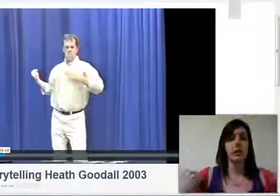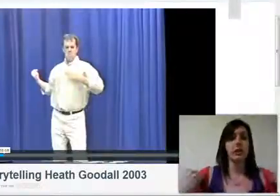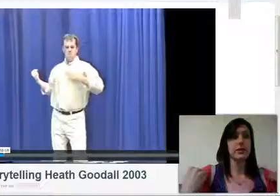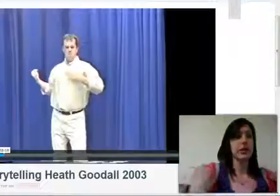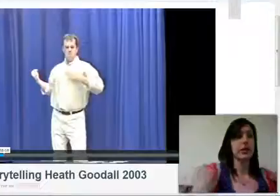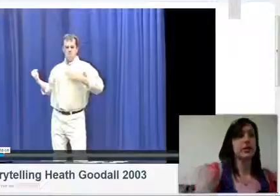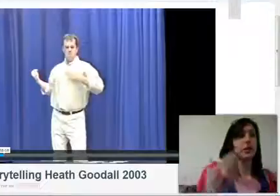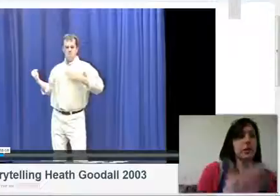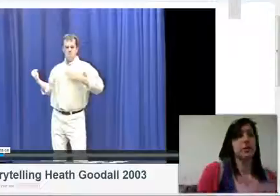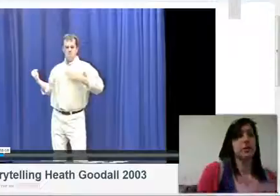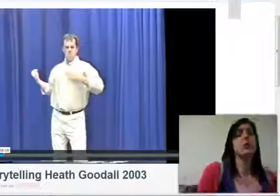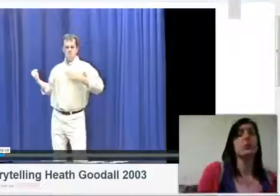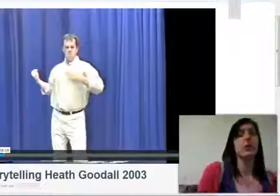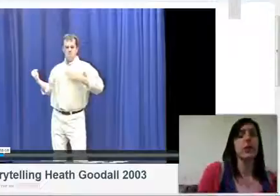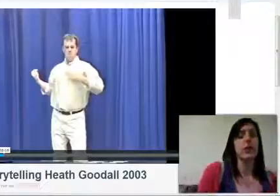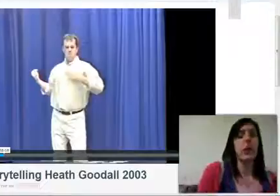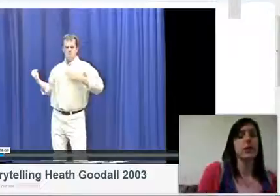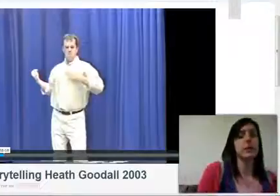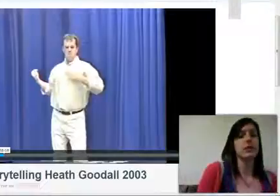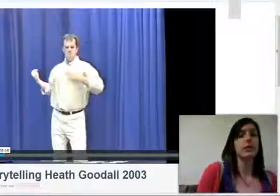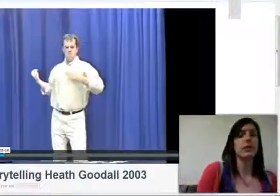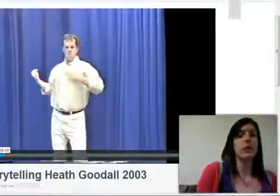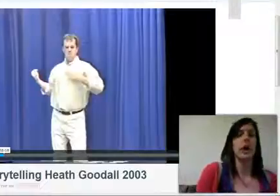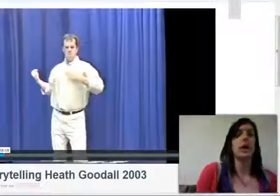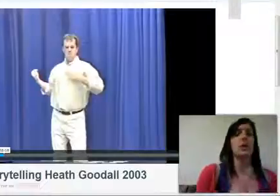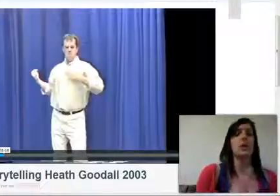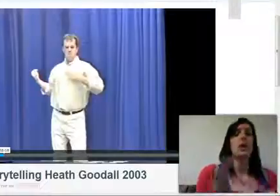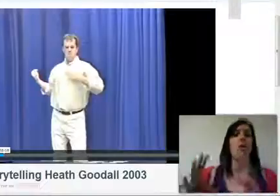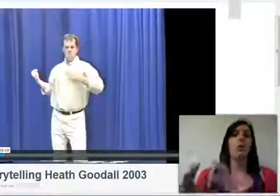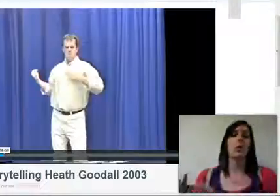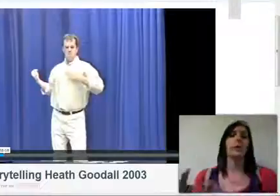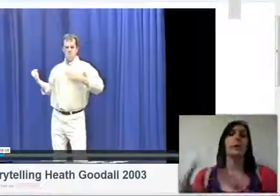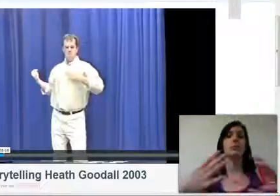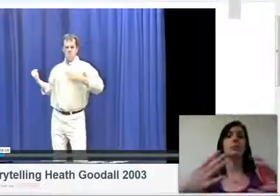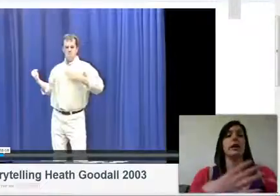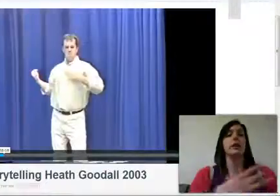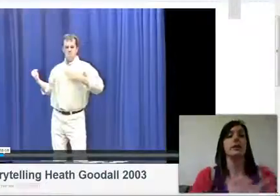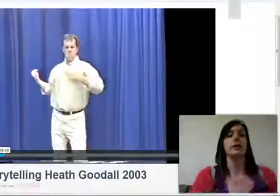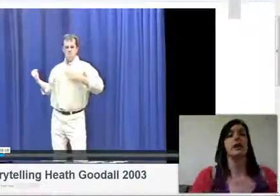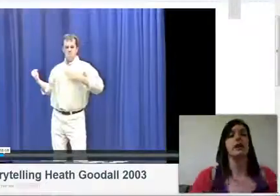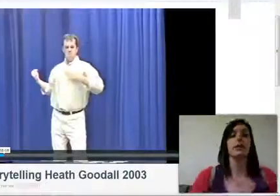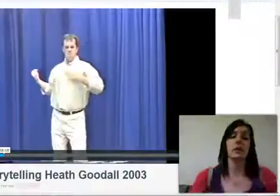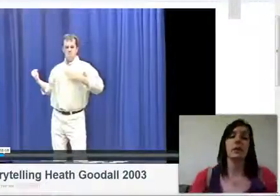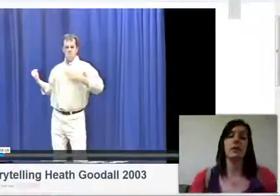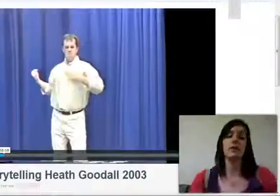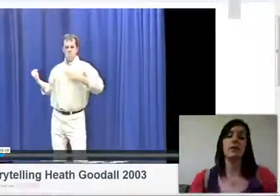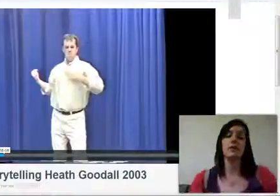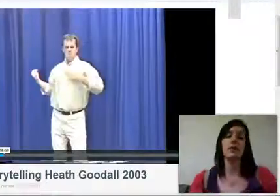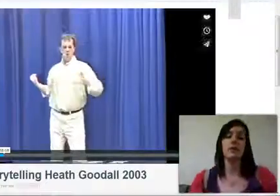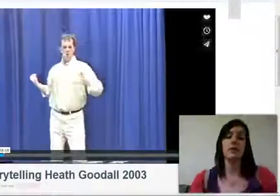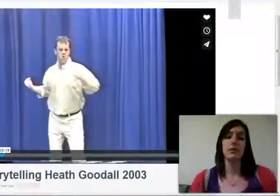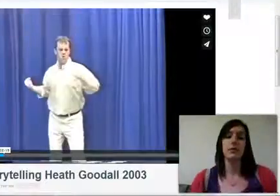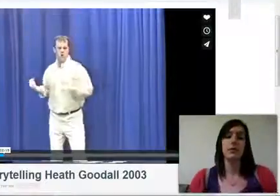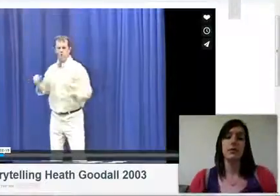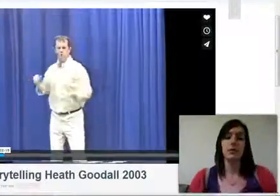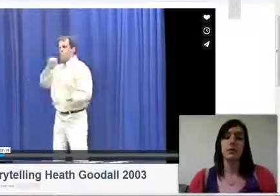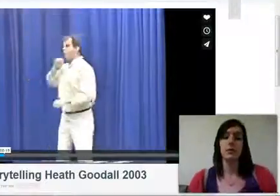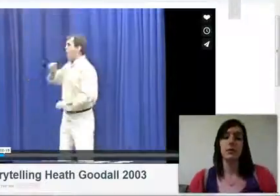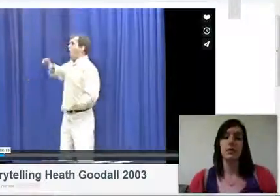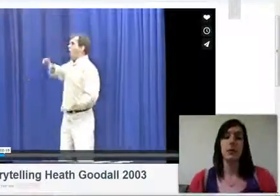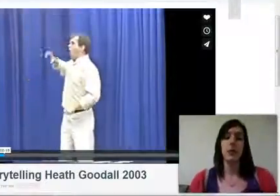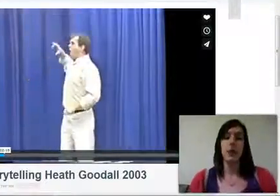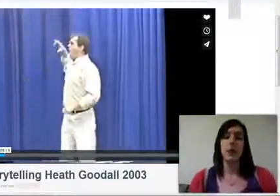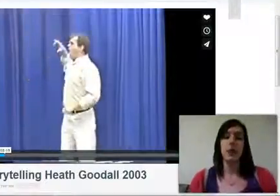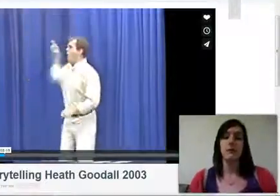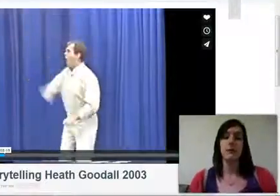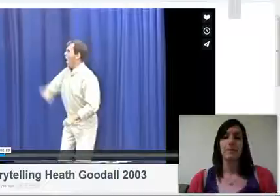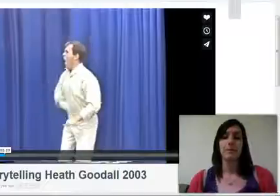to either the center or to the opposite side, what he places in those spaces.